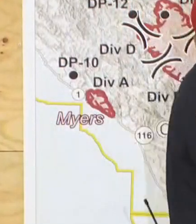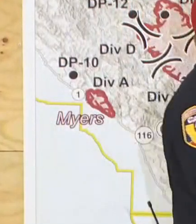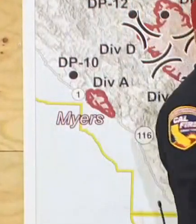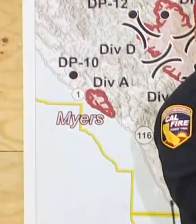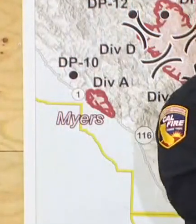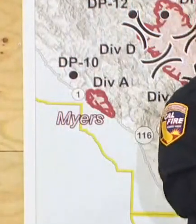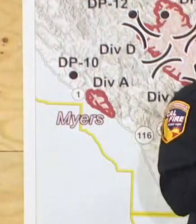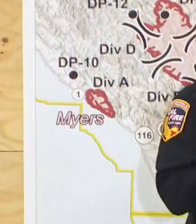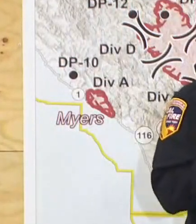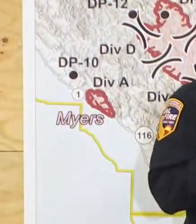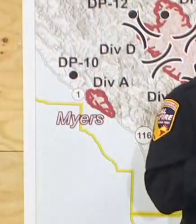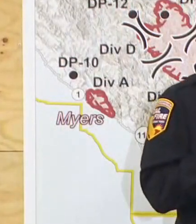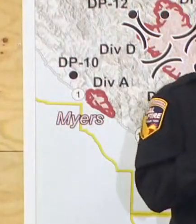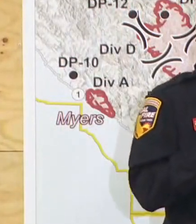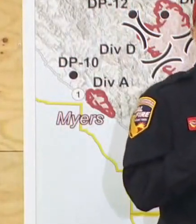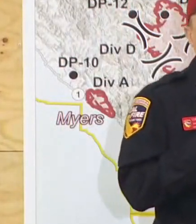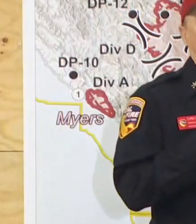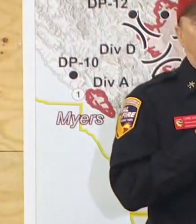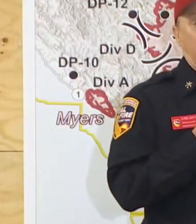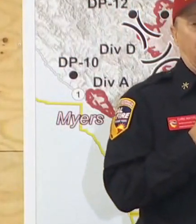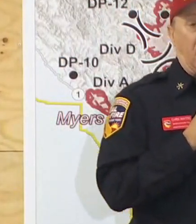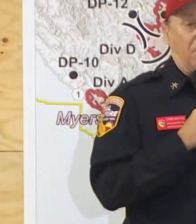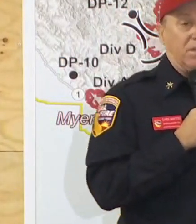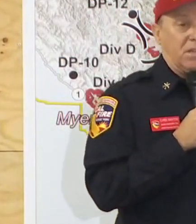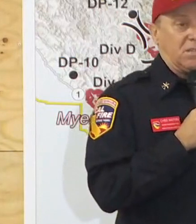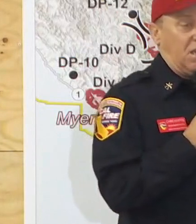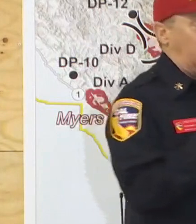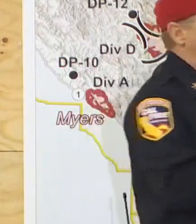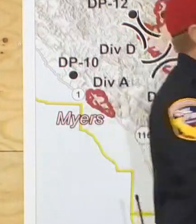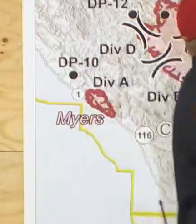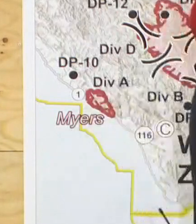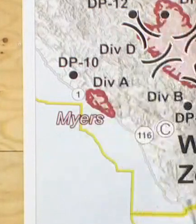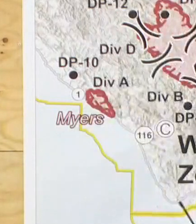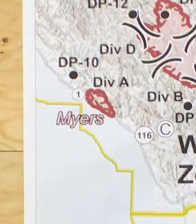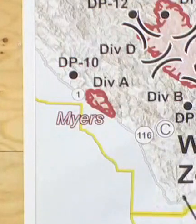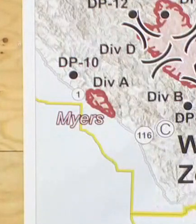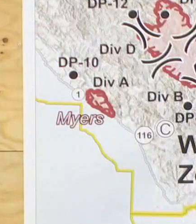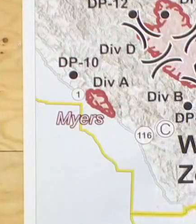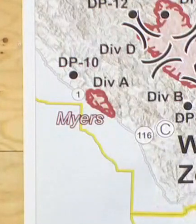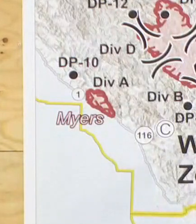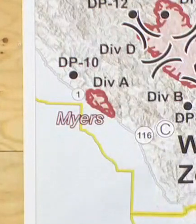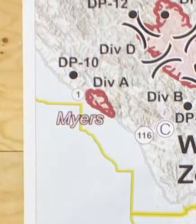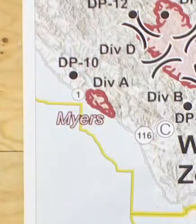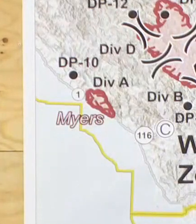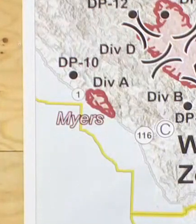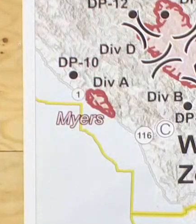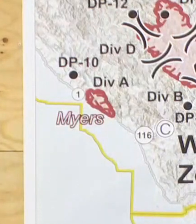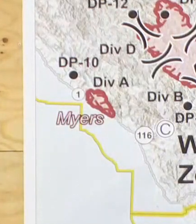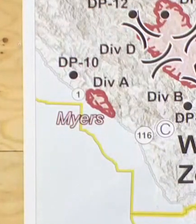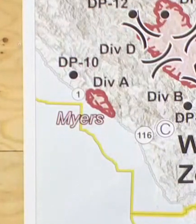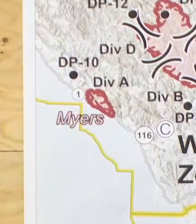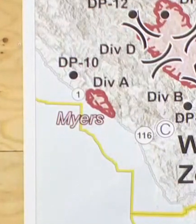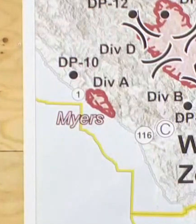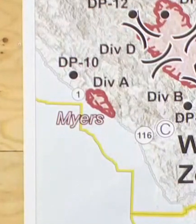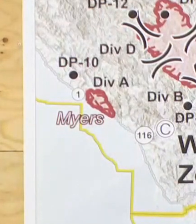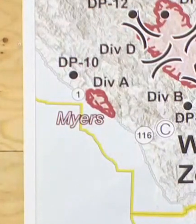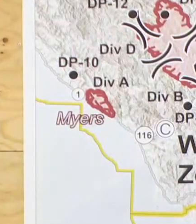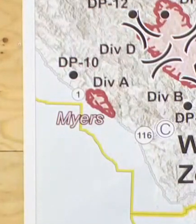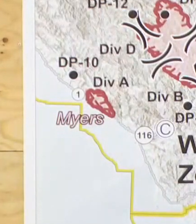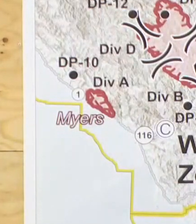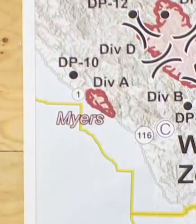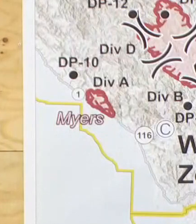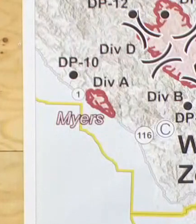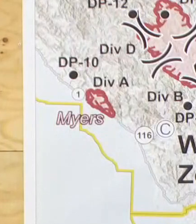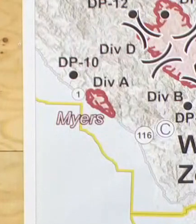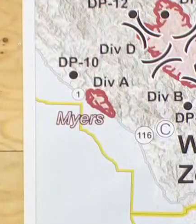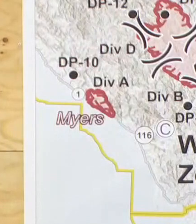through Cache Creek drainage down Highway 16 and try to contain the fire to Highway 16. Firing operations